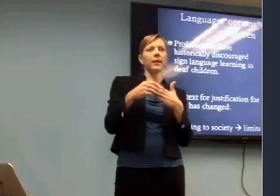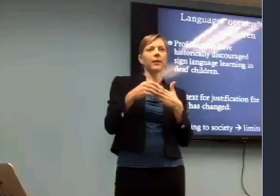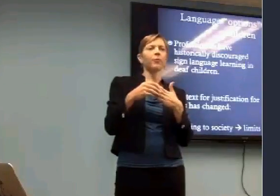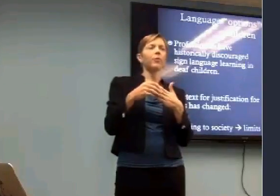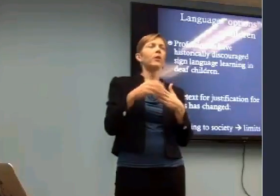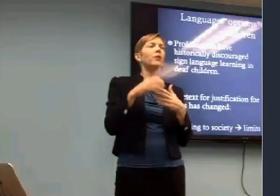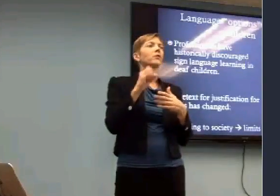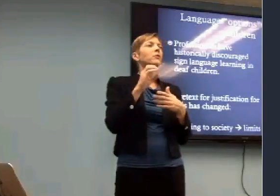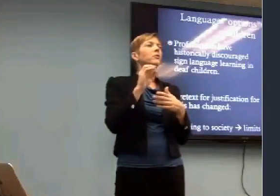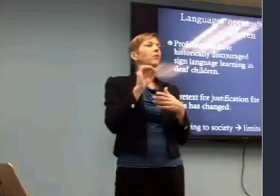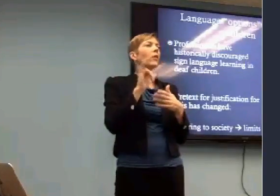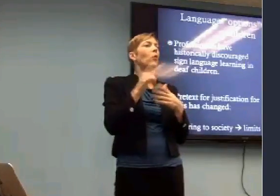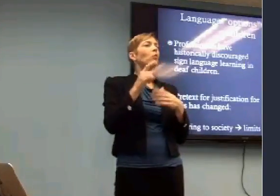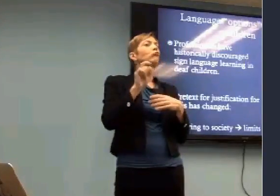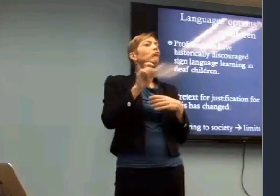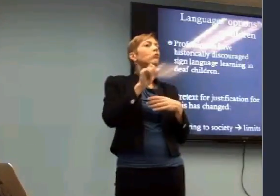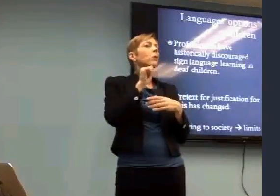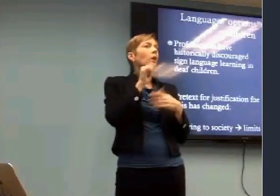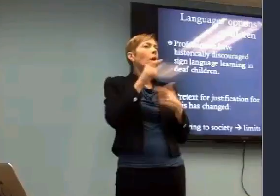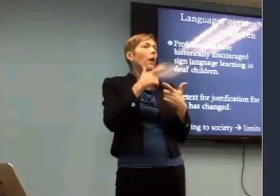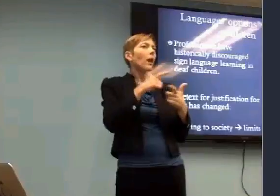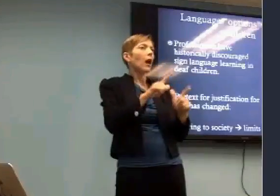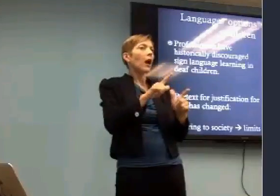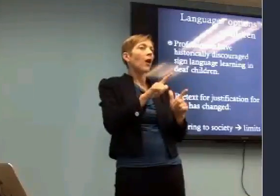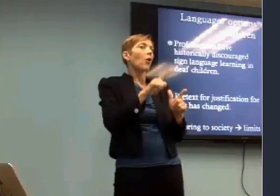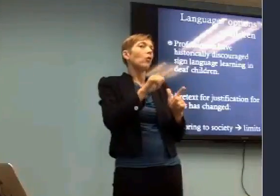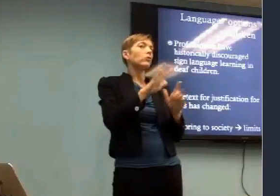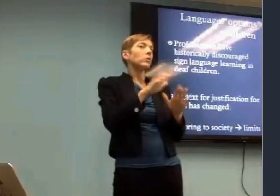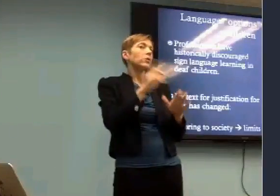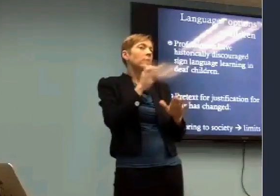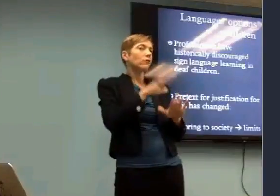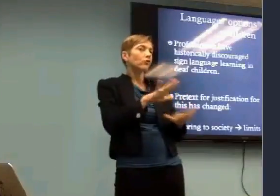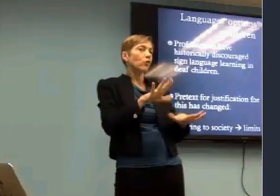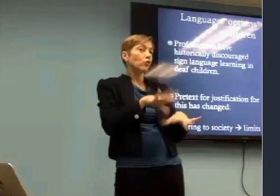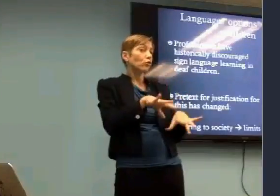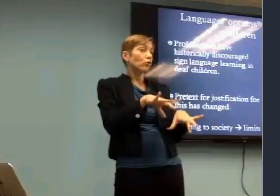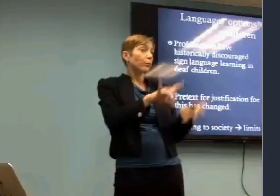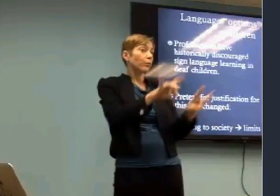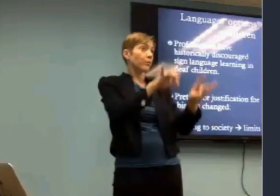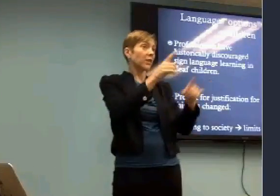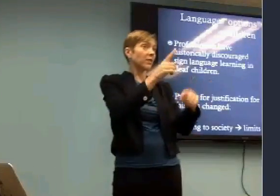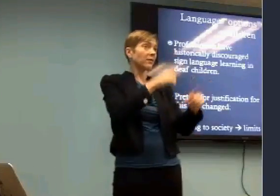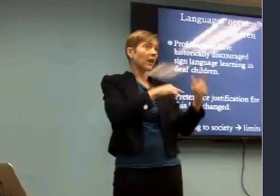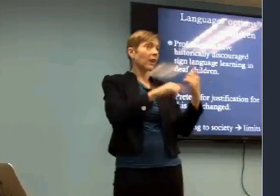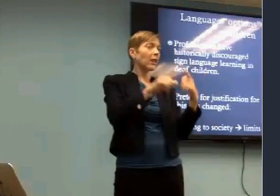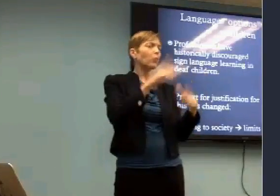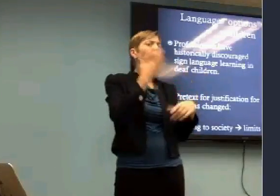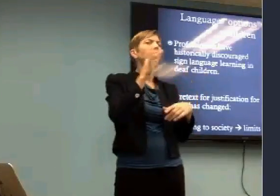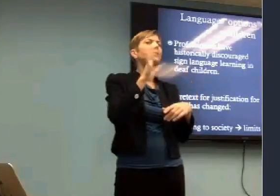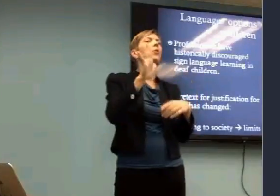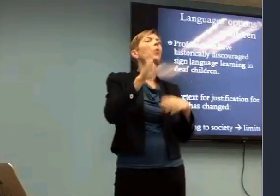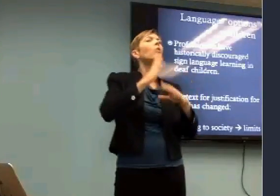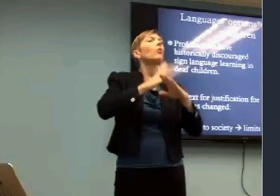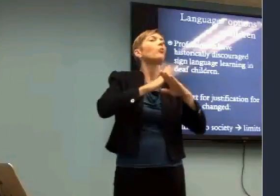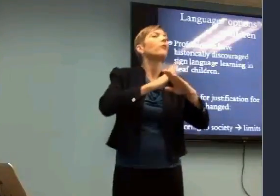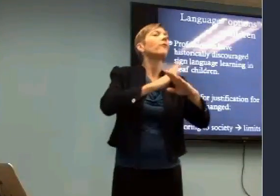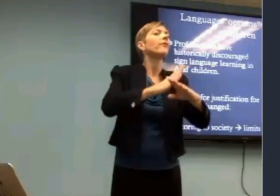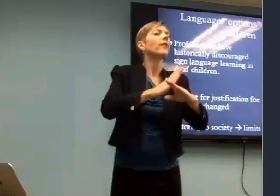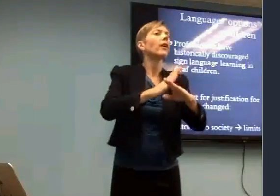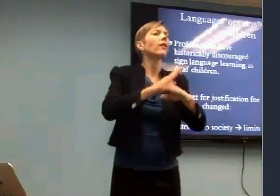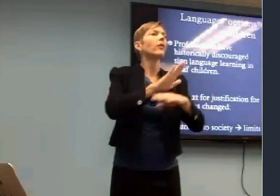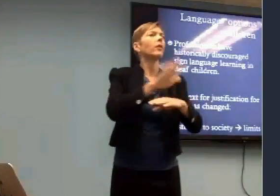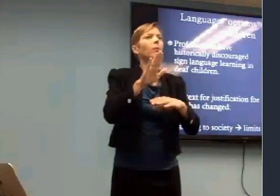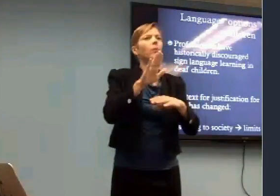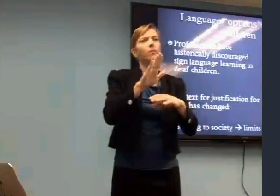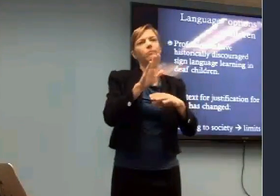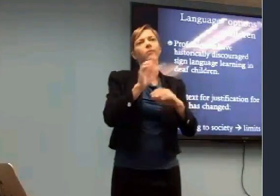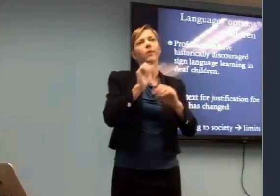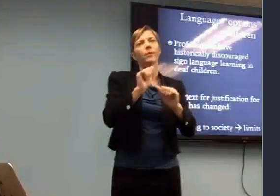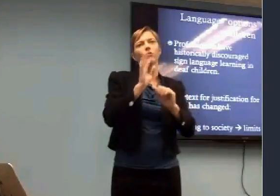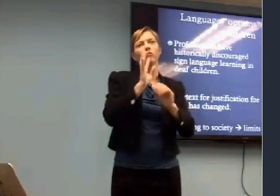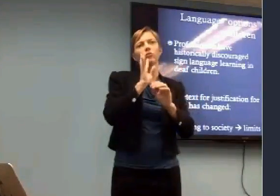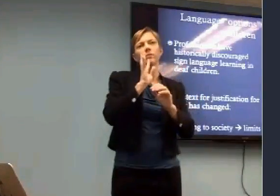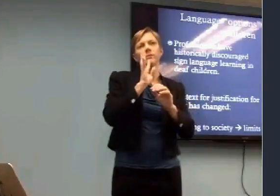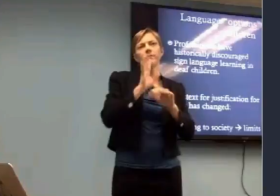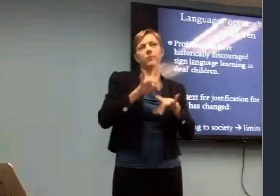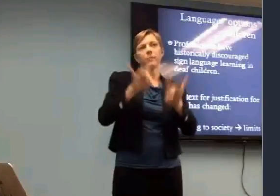in neural plasticity. And so we should not allow deaf children to acquire sign language because in doing so, it will